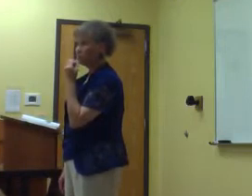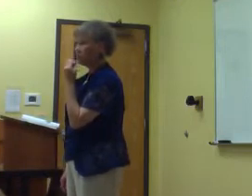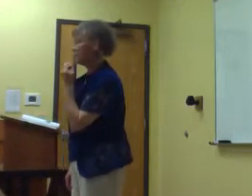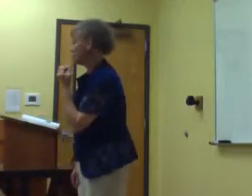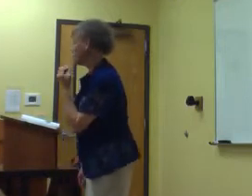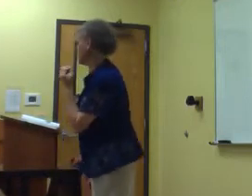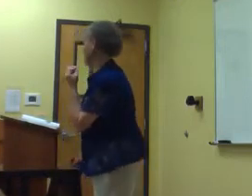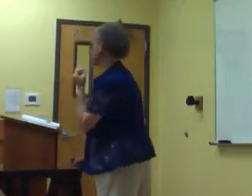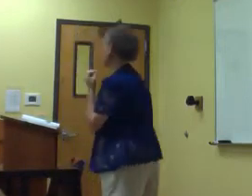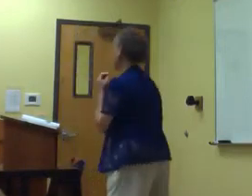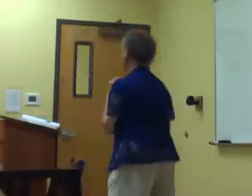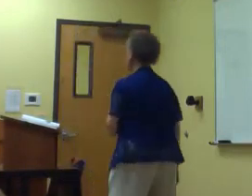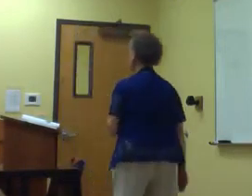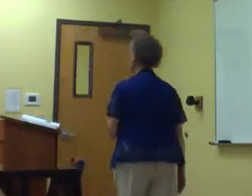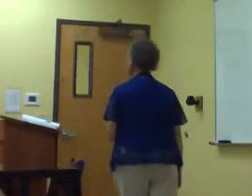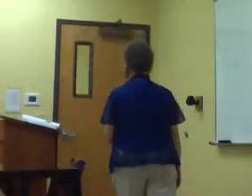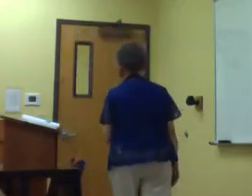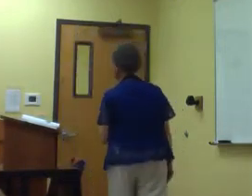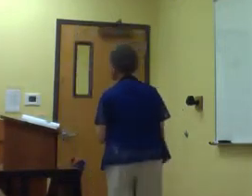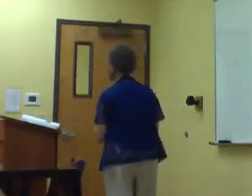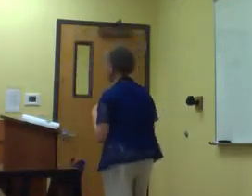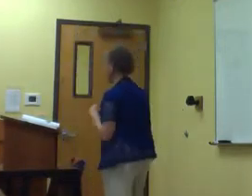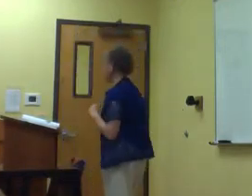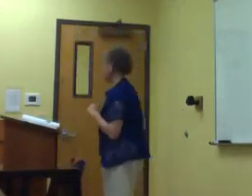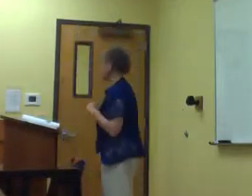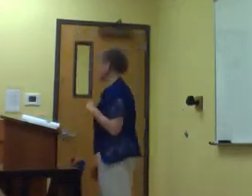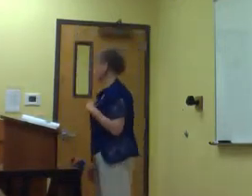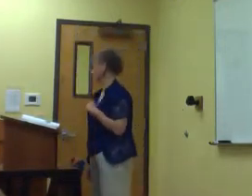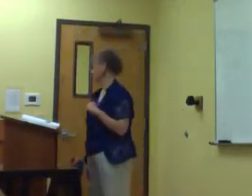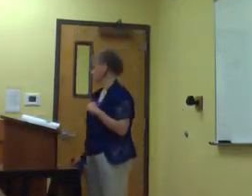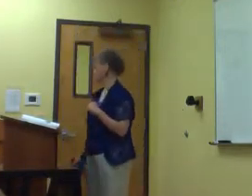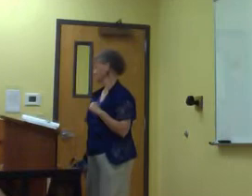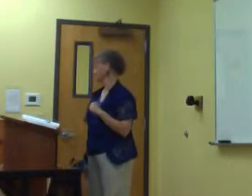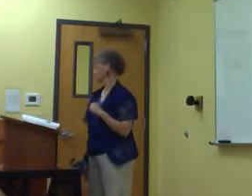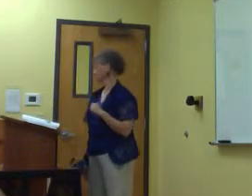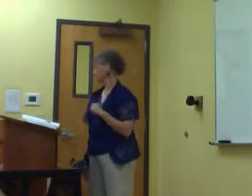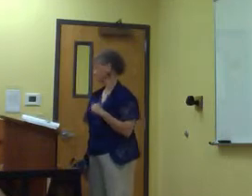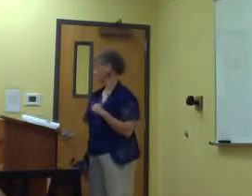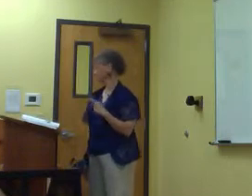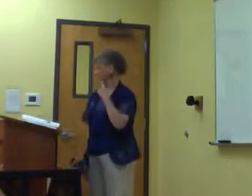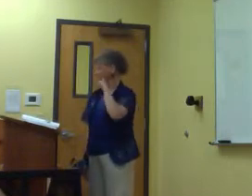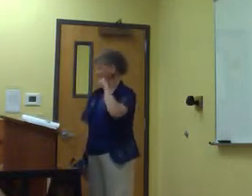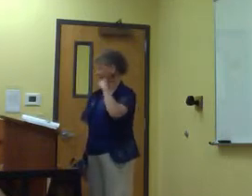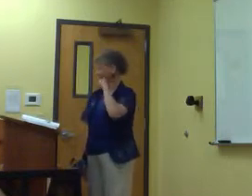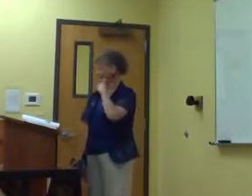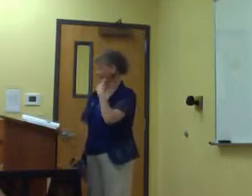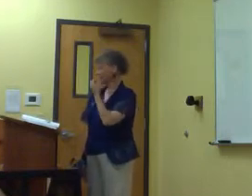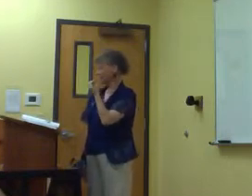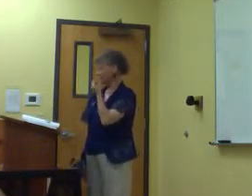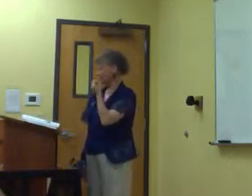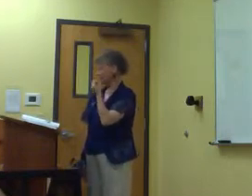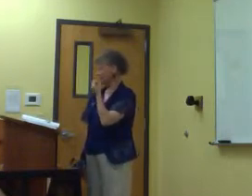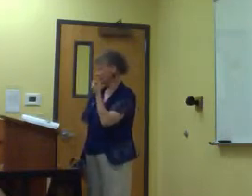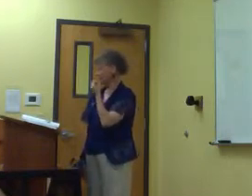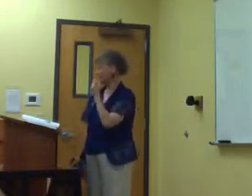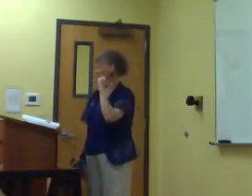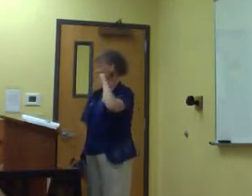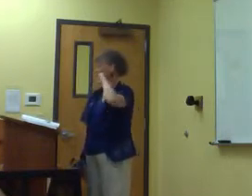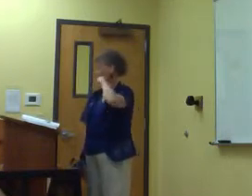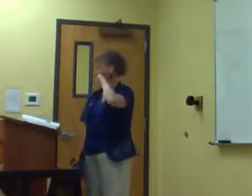Right, so it depends on how it's used, where is the context. So, candy, eat.